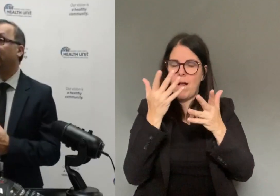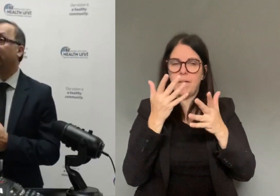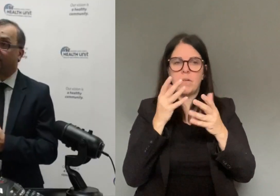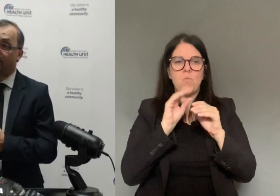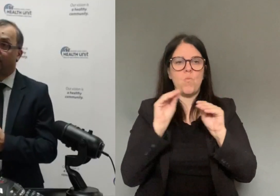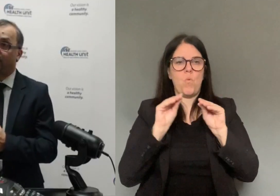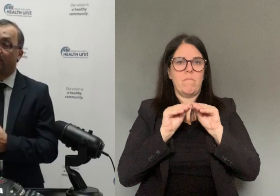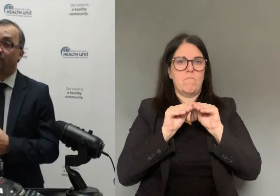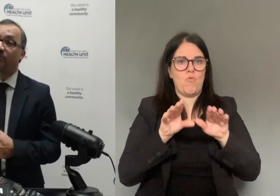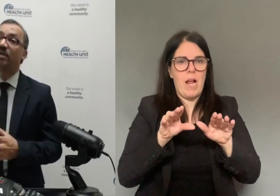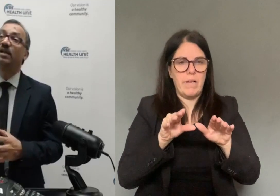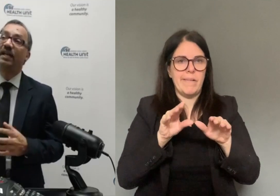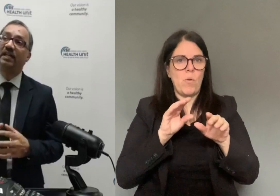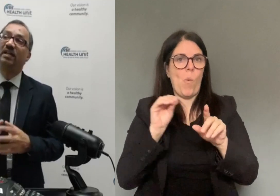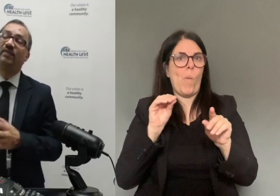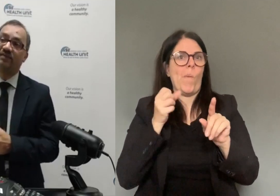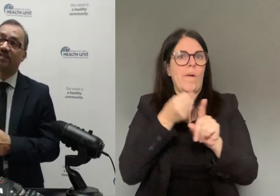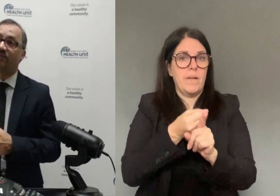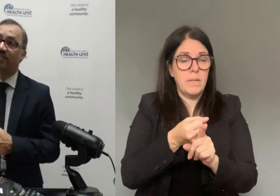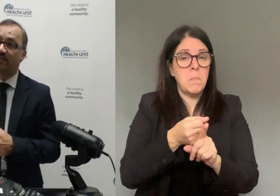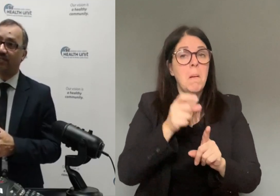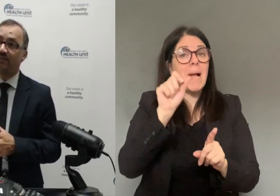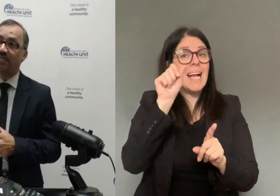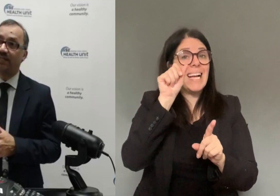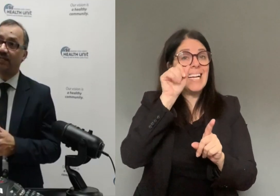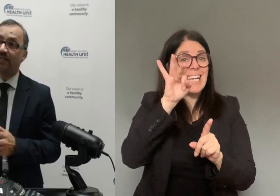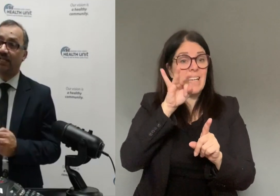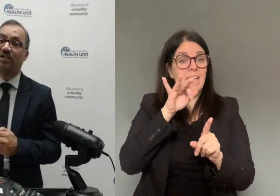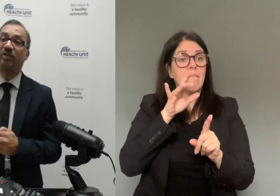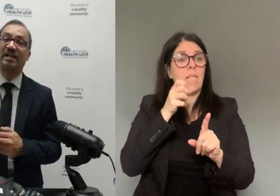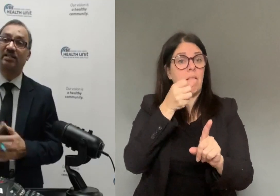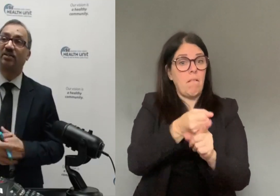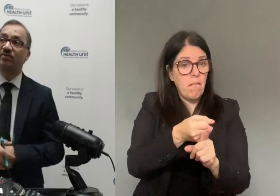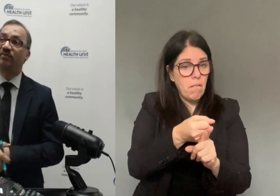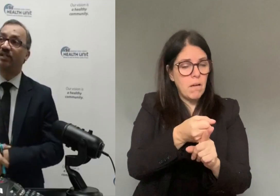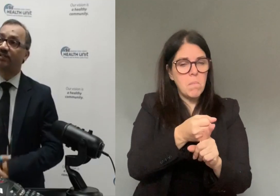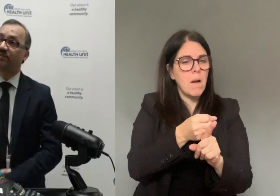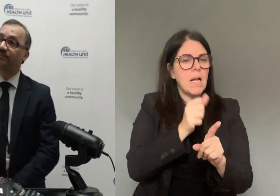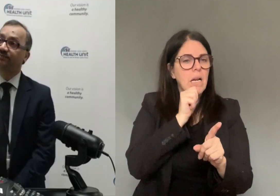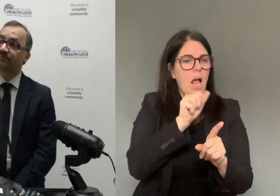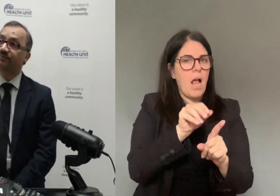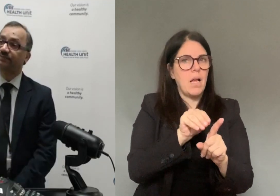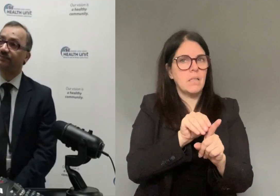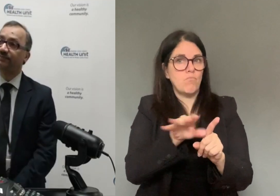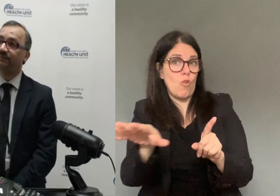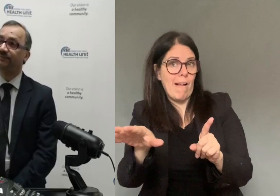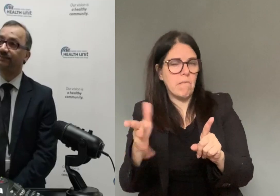COVID-19 case in the long-term care home, and if even someone develops that, they cannot pass it on to someone else.